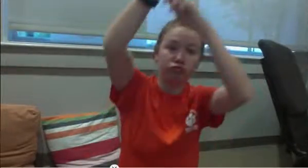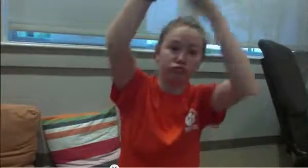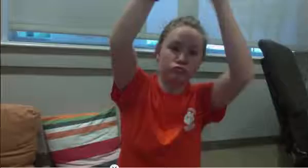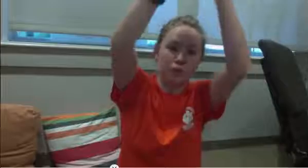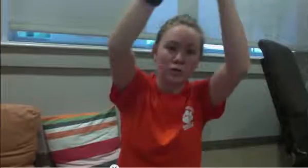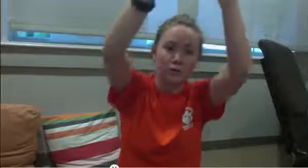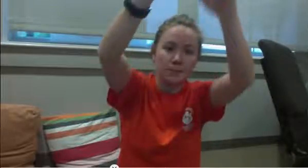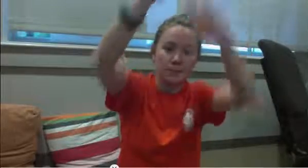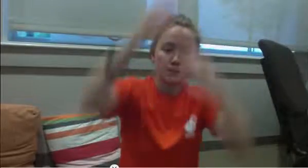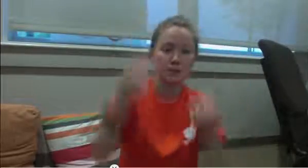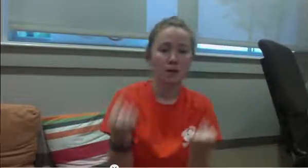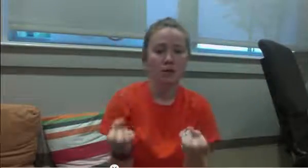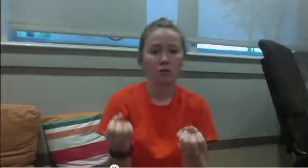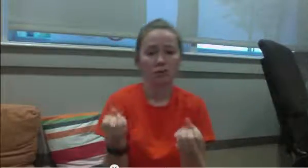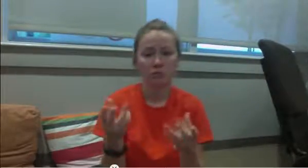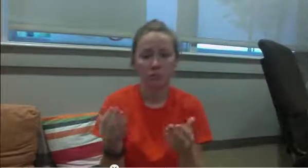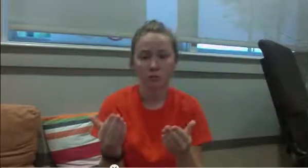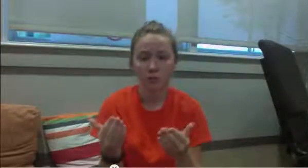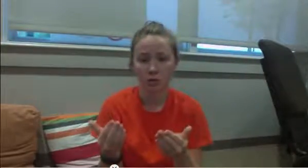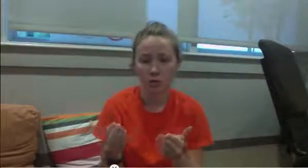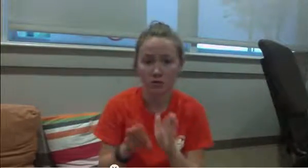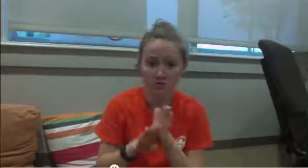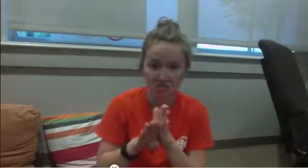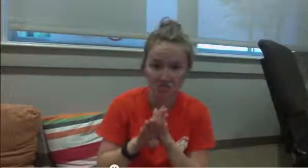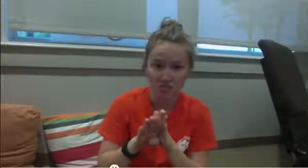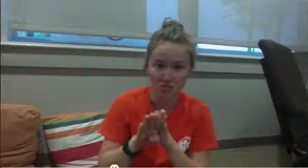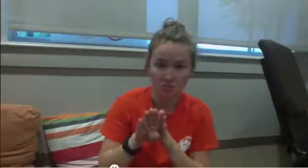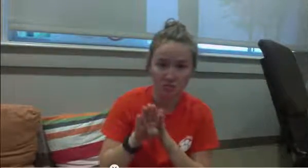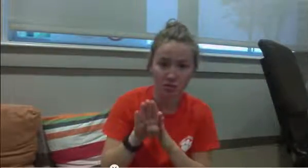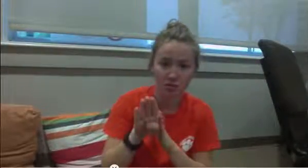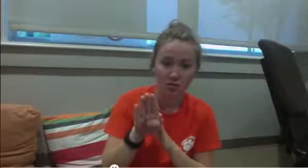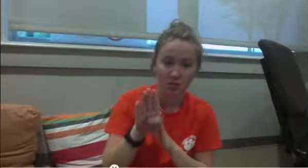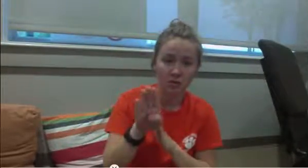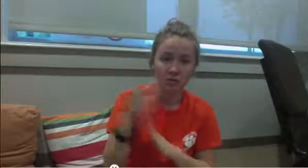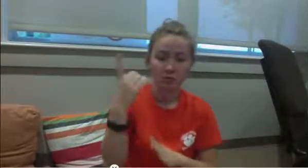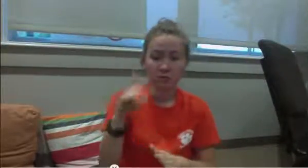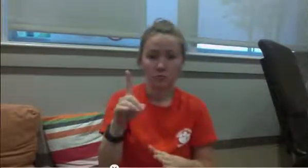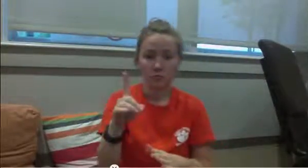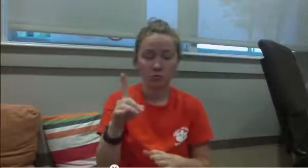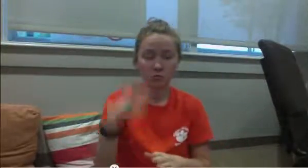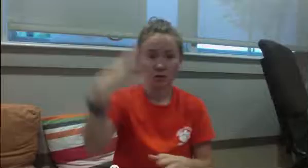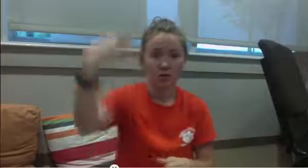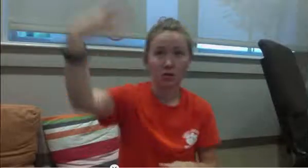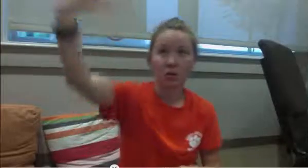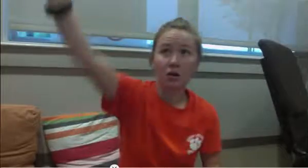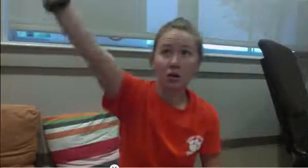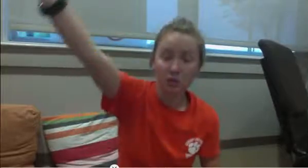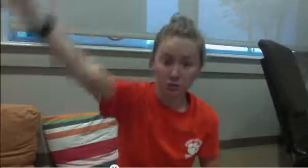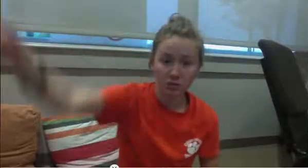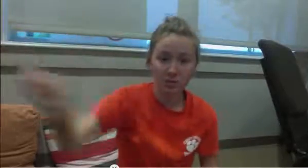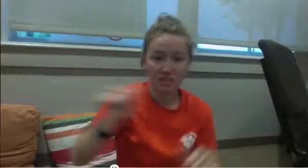sending a rocket will give a lot more developments and information